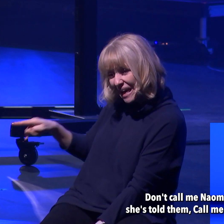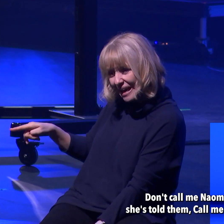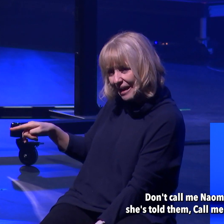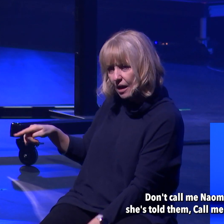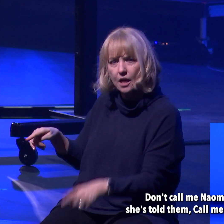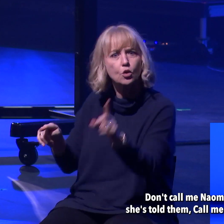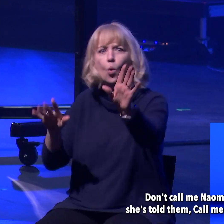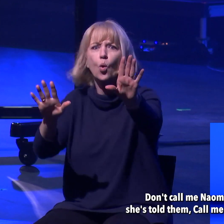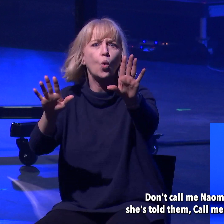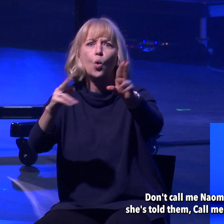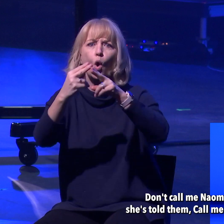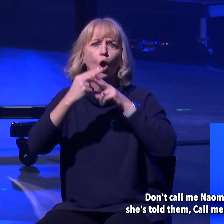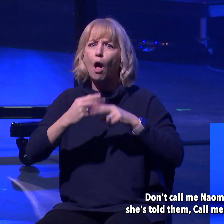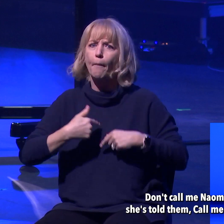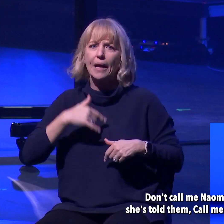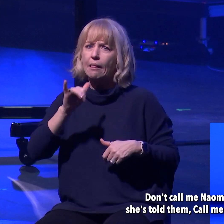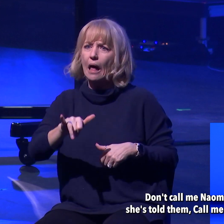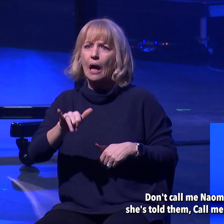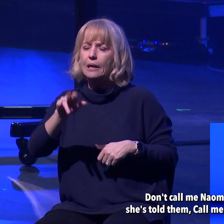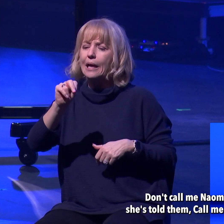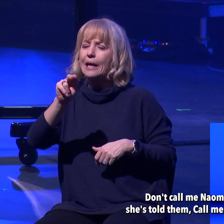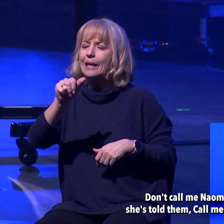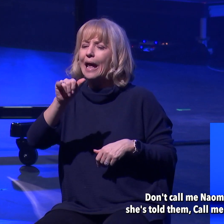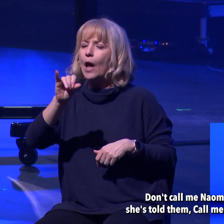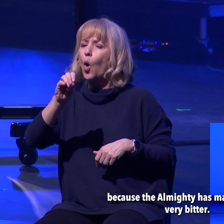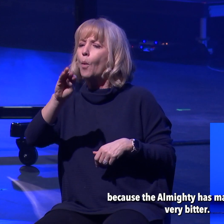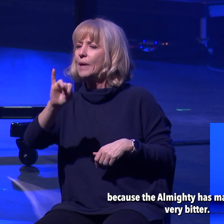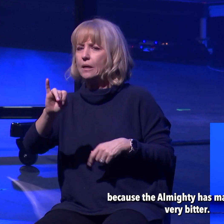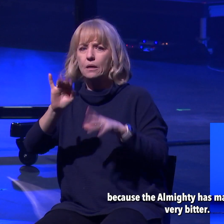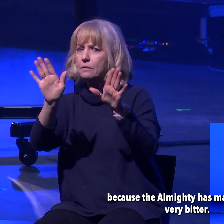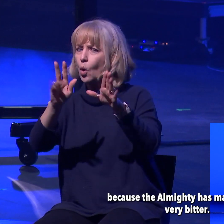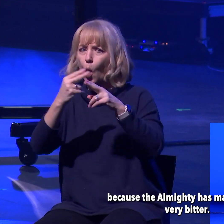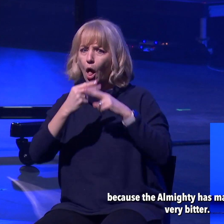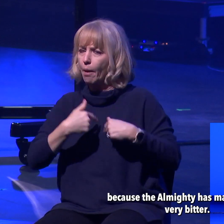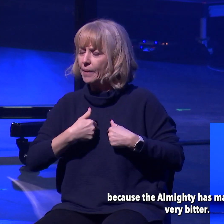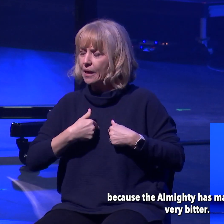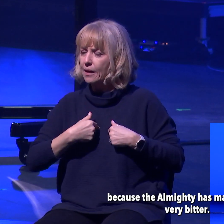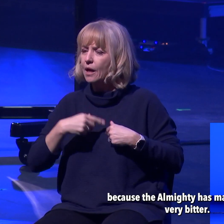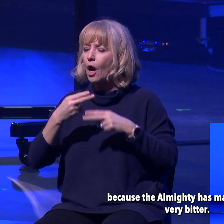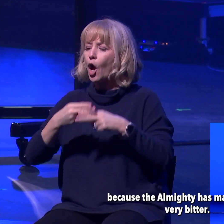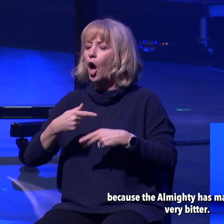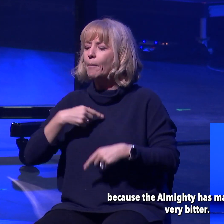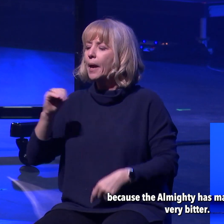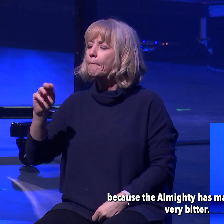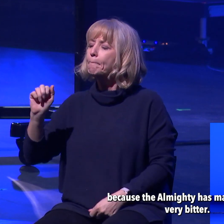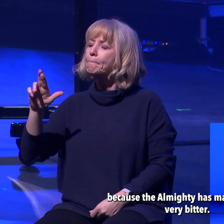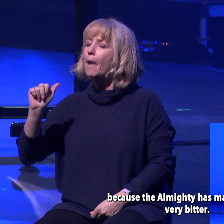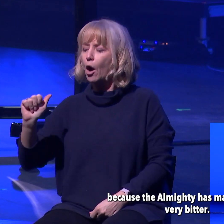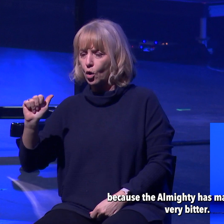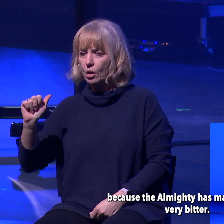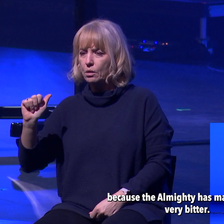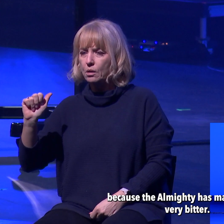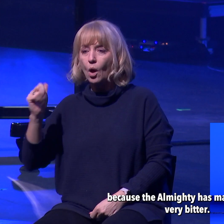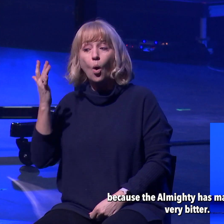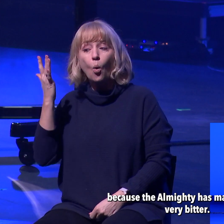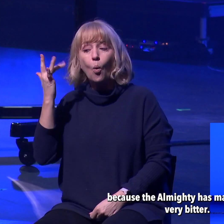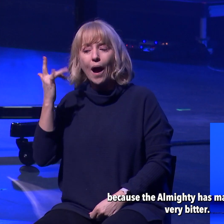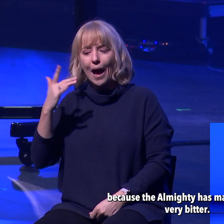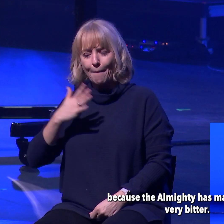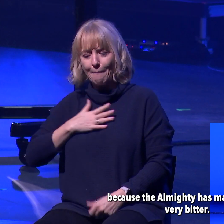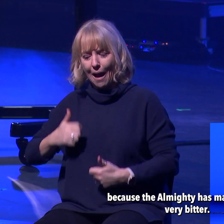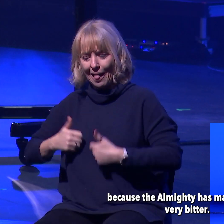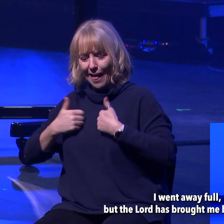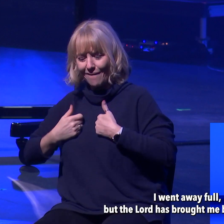me Naomi," she told them. "Call me Mara, because the Almighty has made my life very